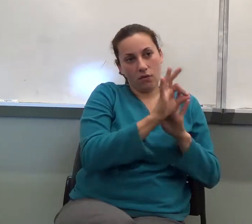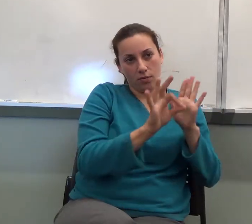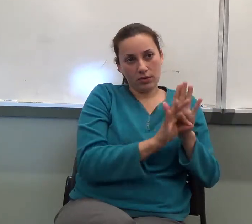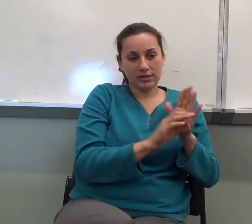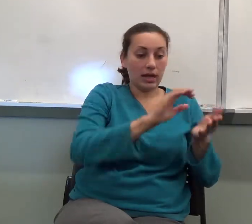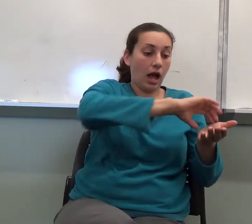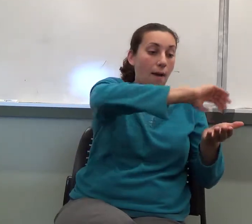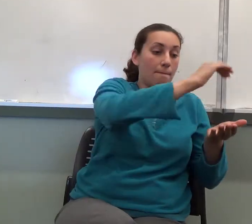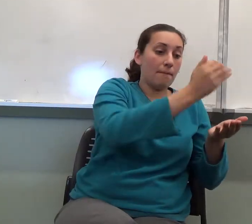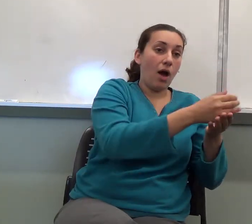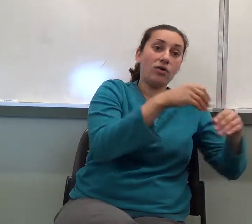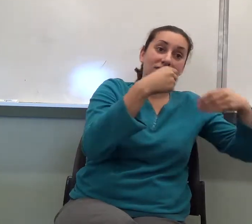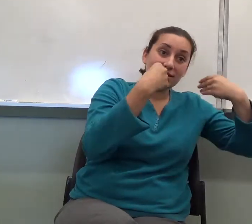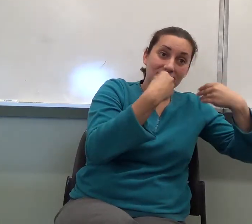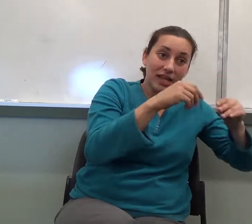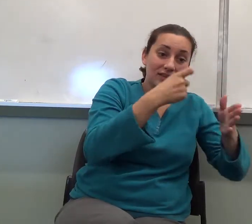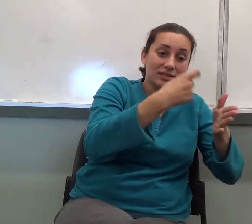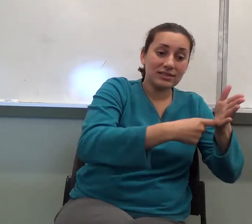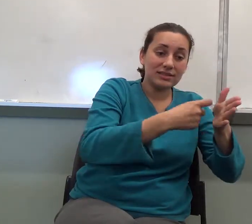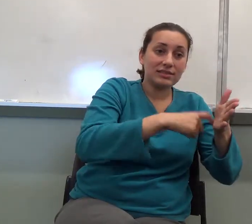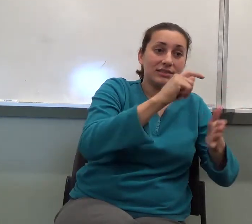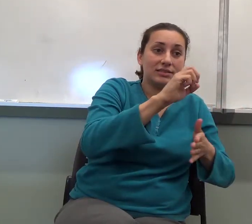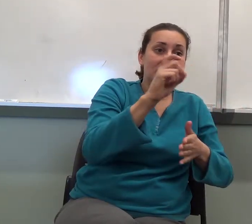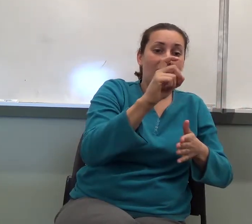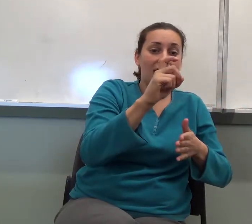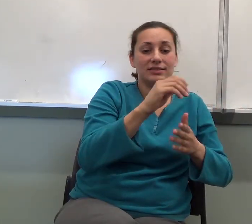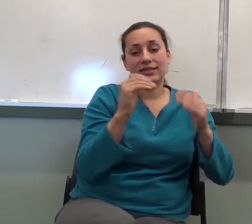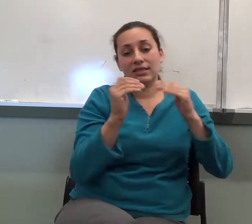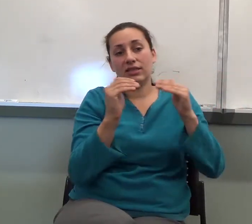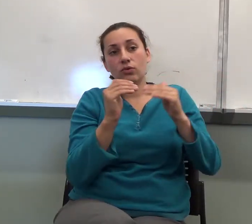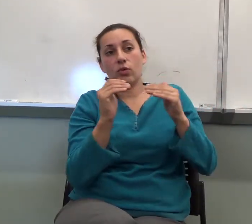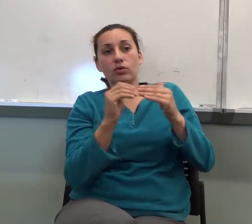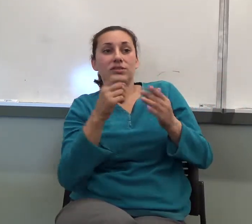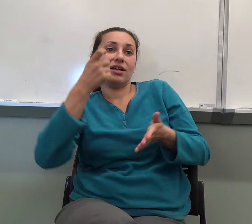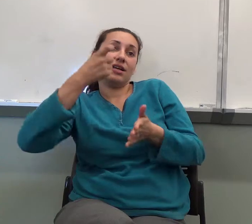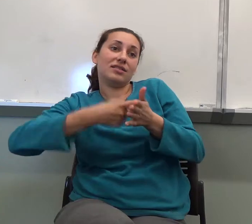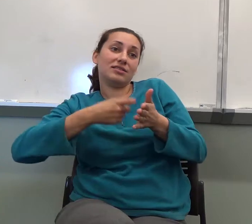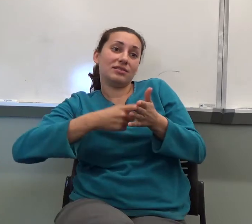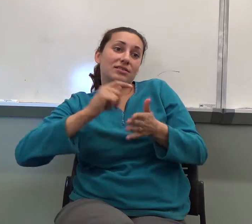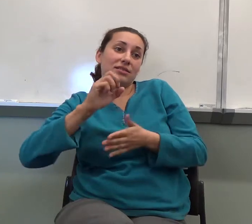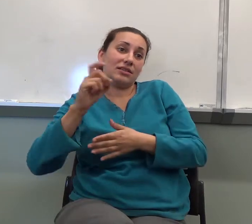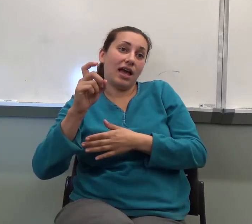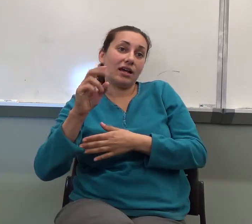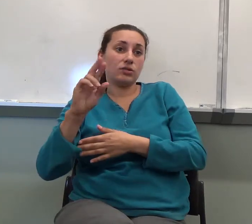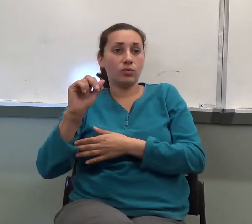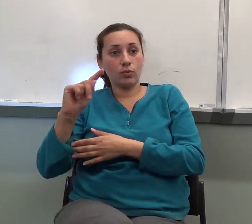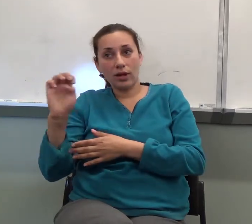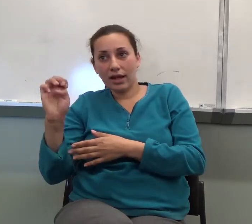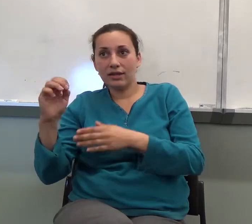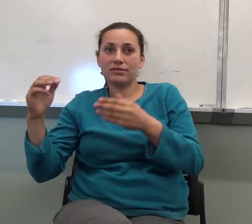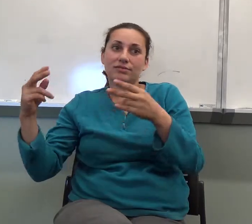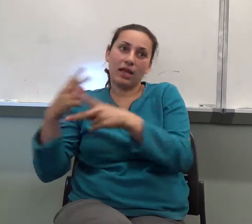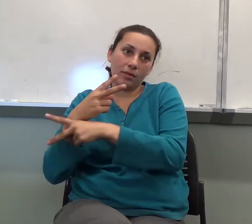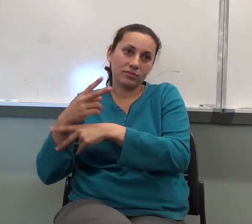sales tax is equal to tax rate times cost of merchandise. Amount of commission is commission rate